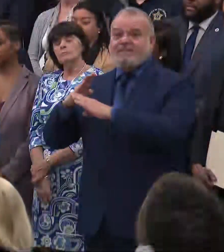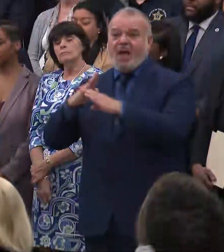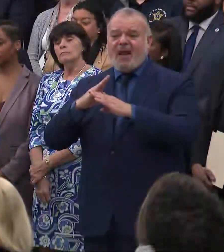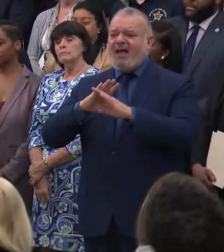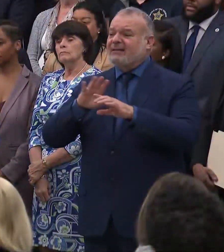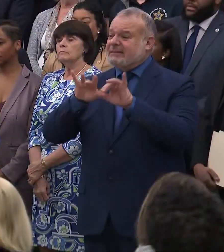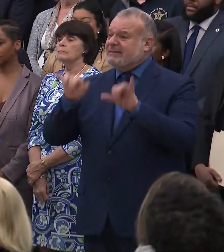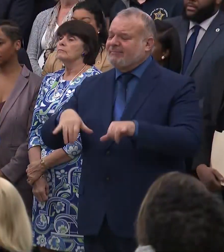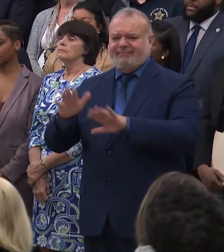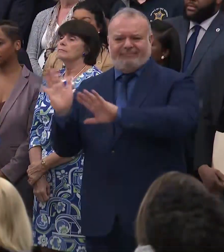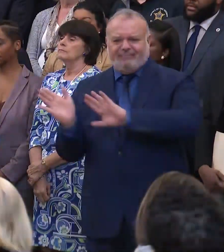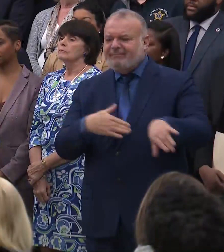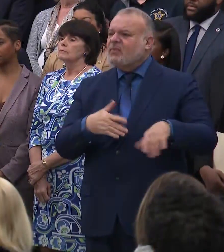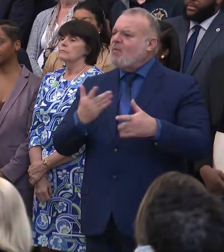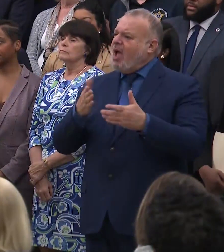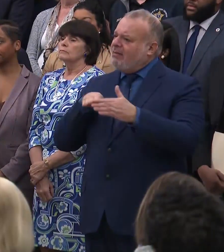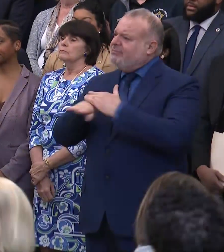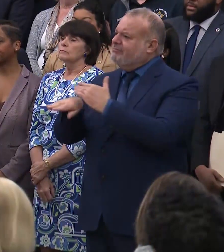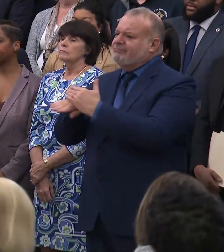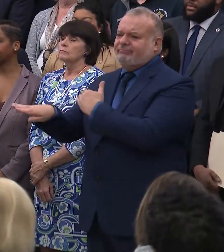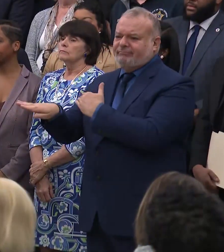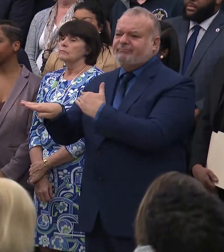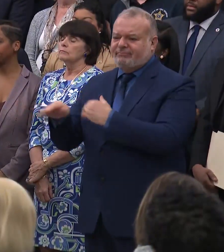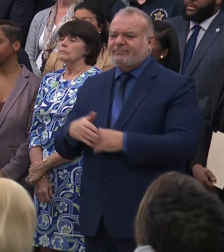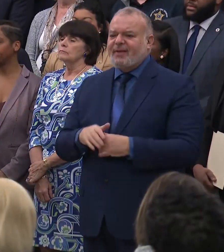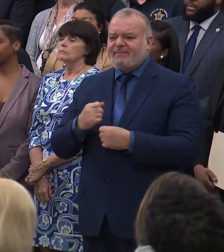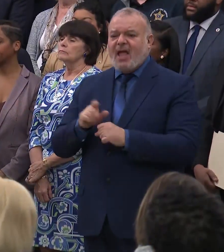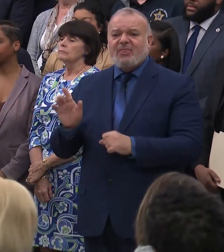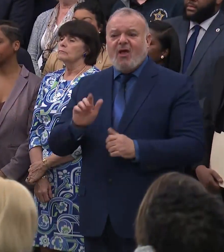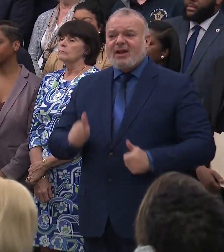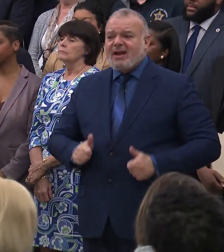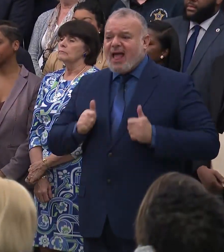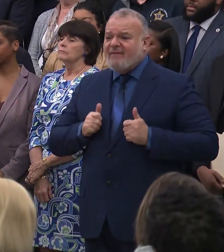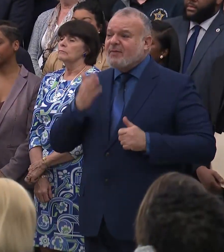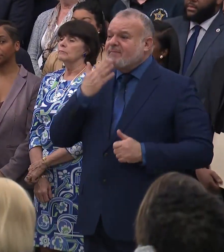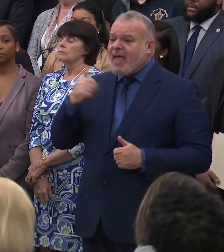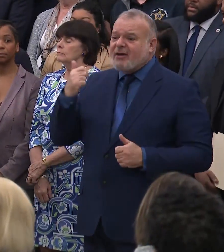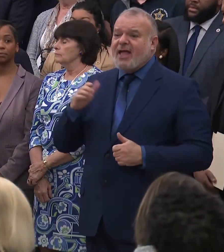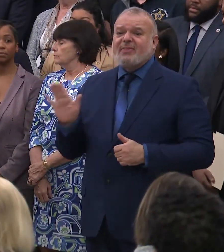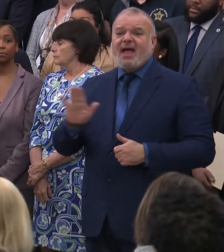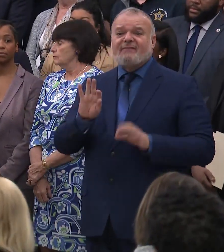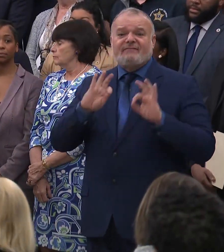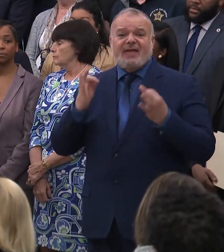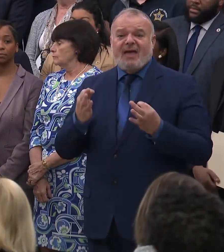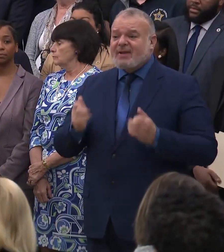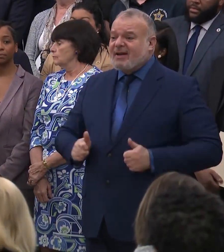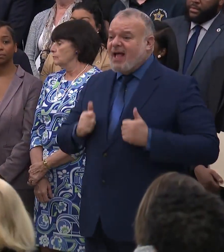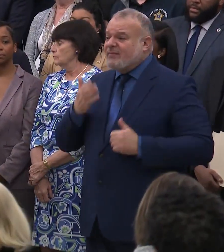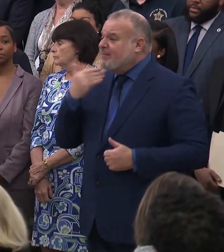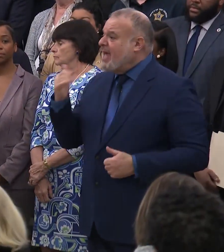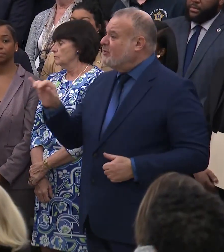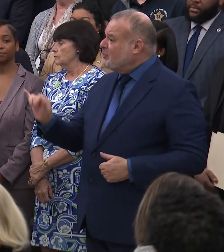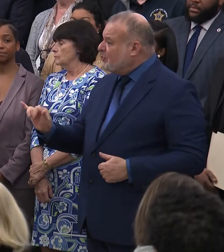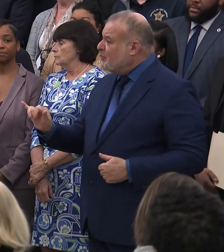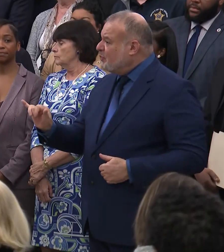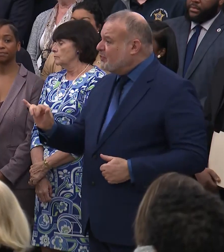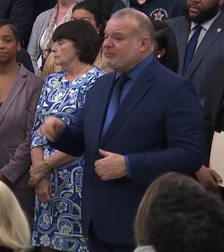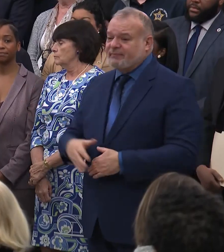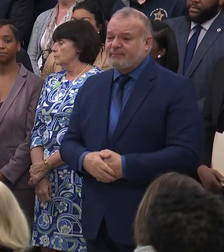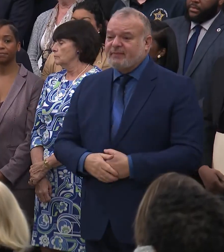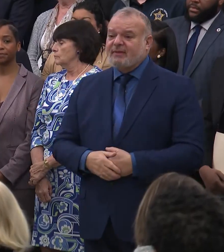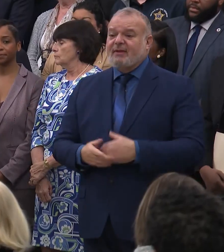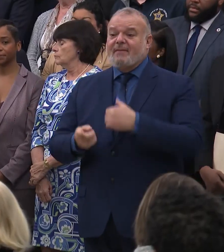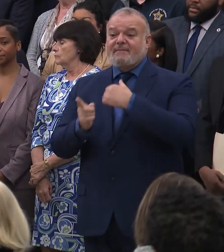lives better and the lives of all of their family members. A misdemeanor cannabis